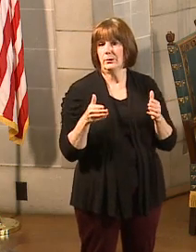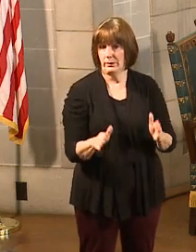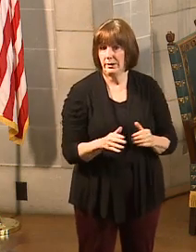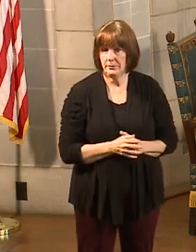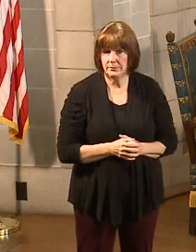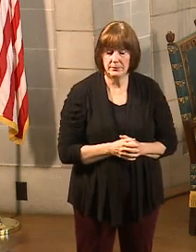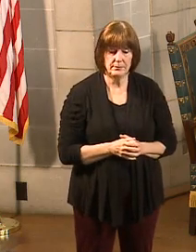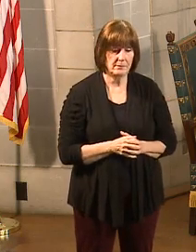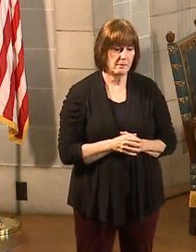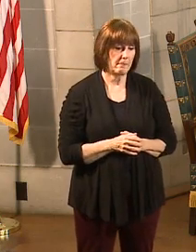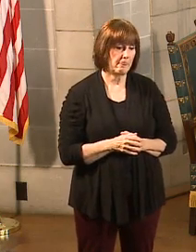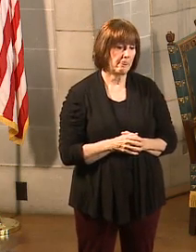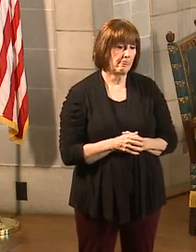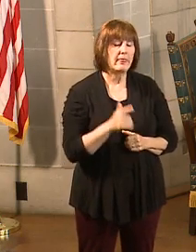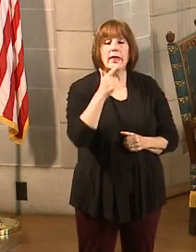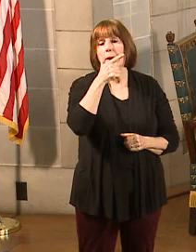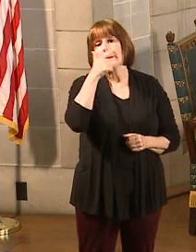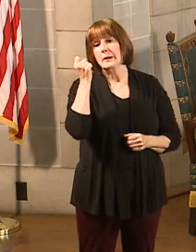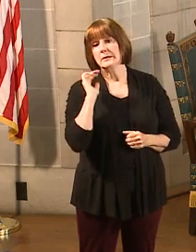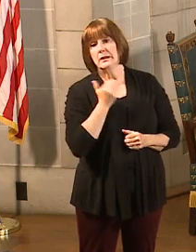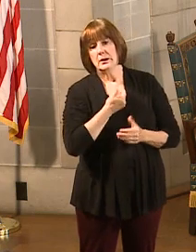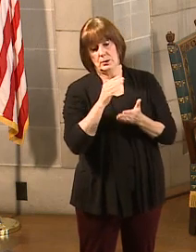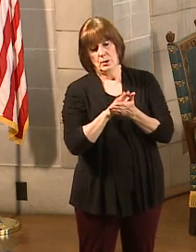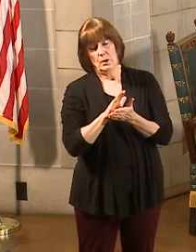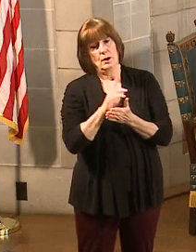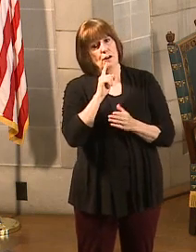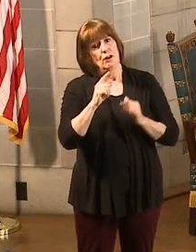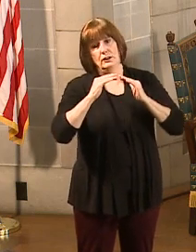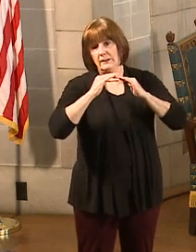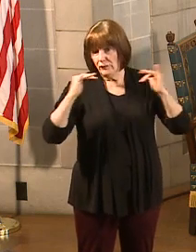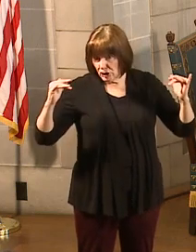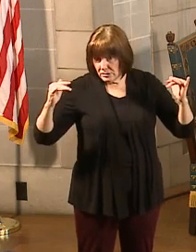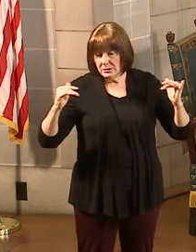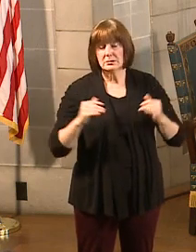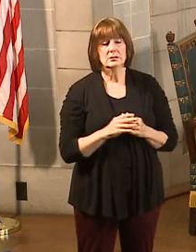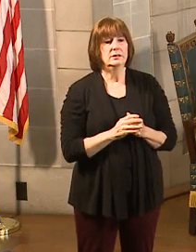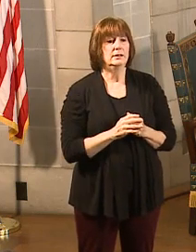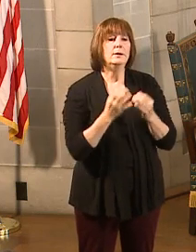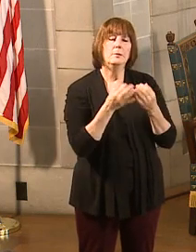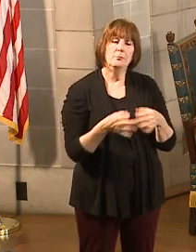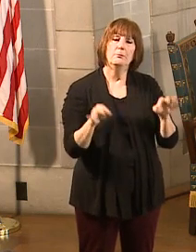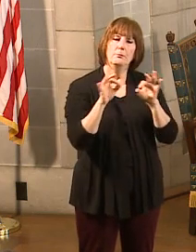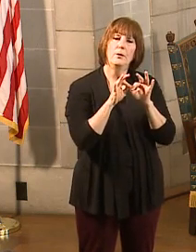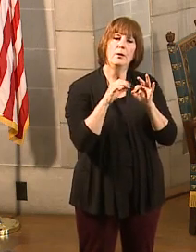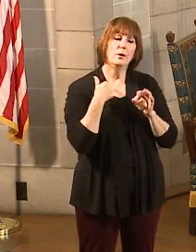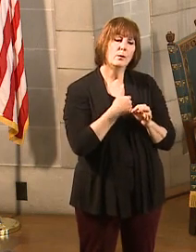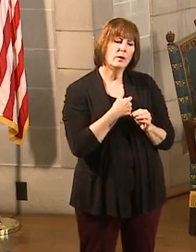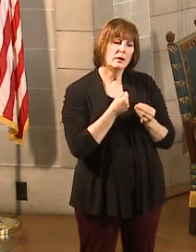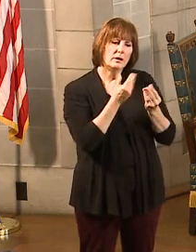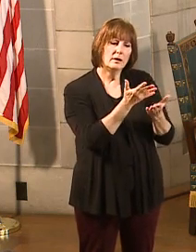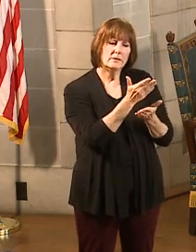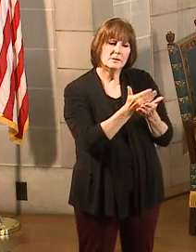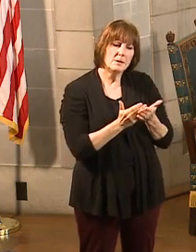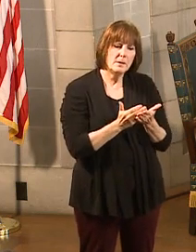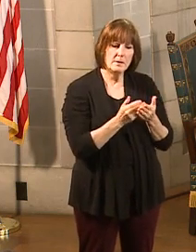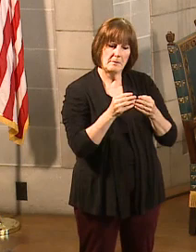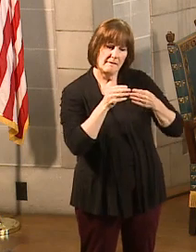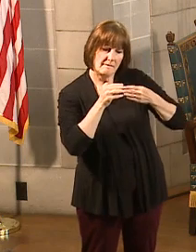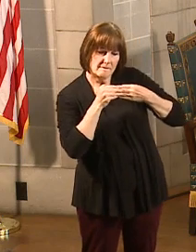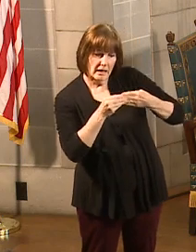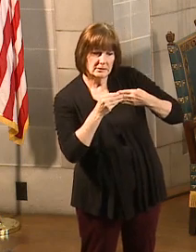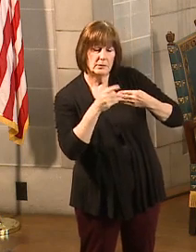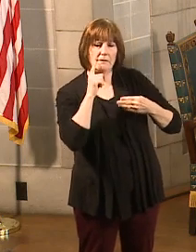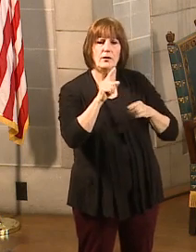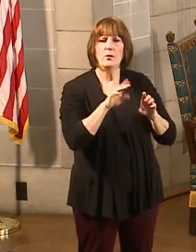way. Given the fact that our schools are so diverse, it is important that we allow for some degree of freedom when planning for the